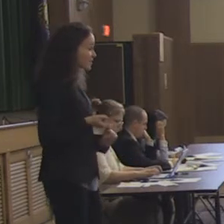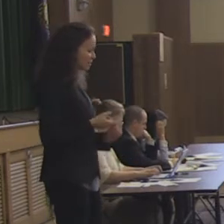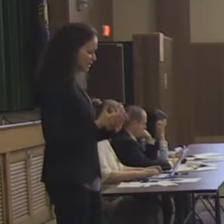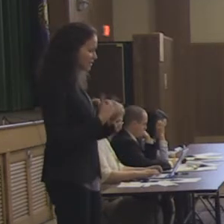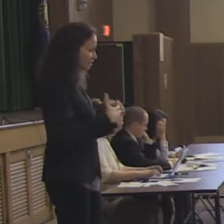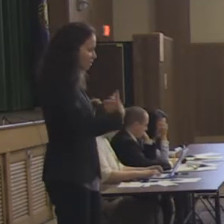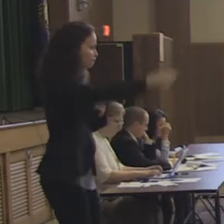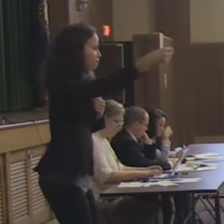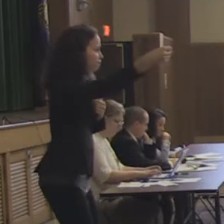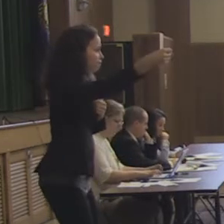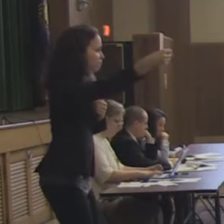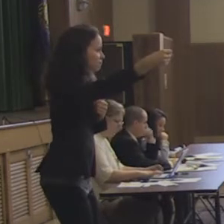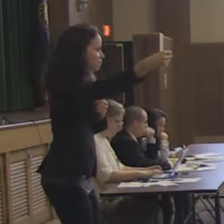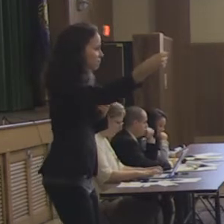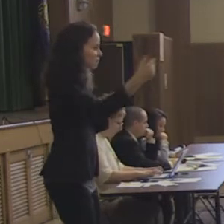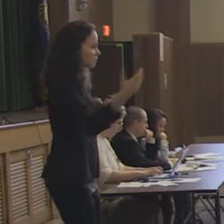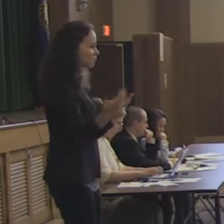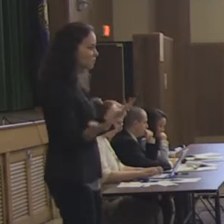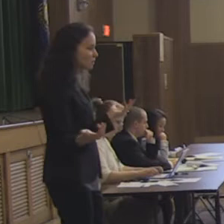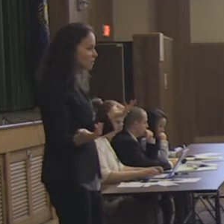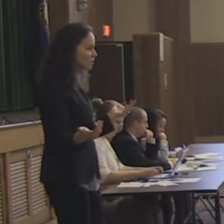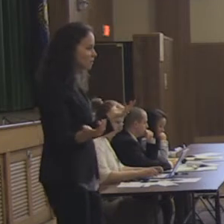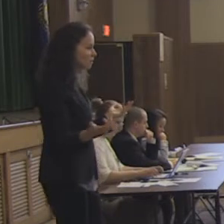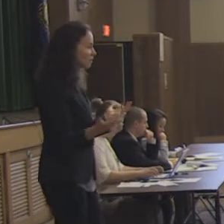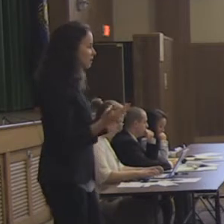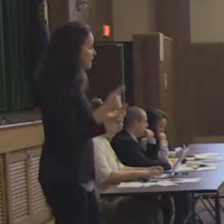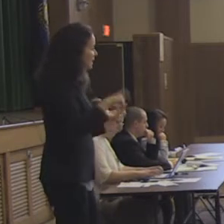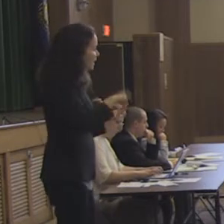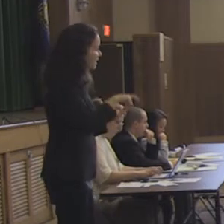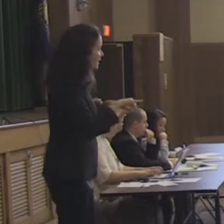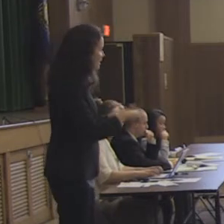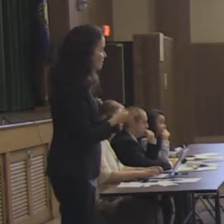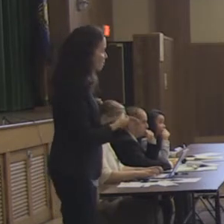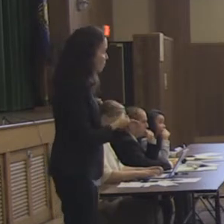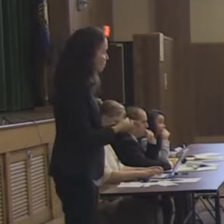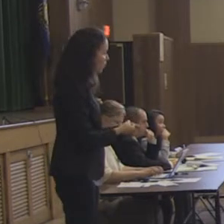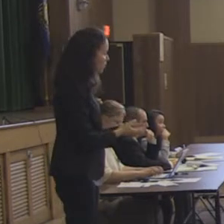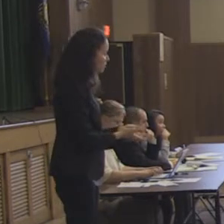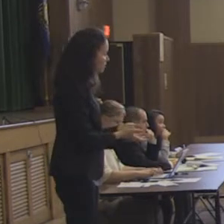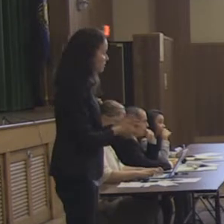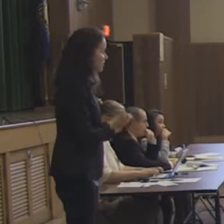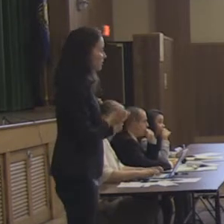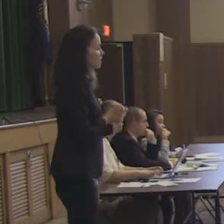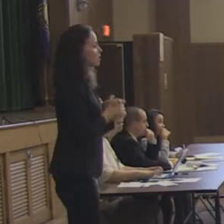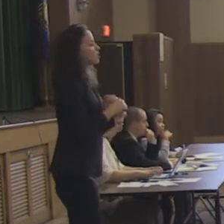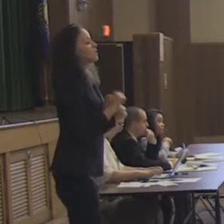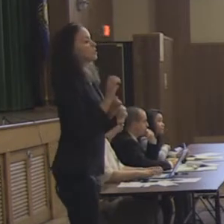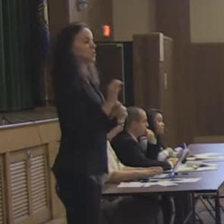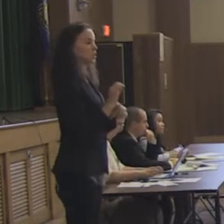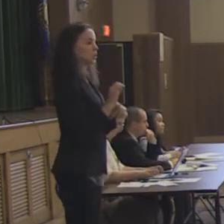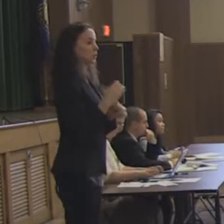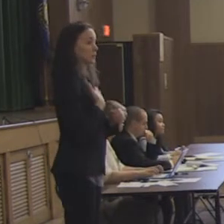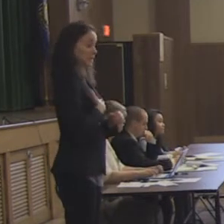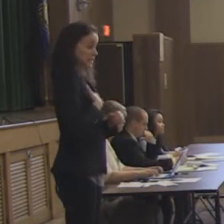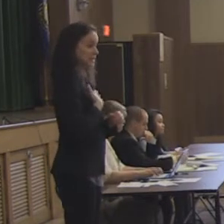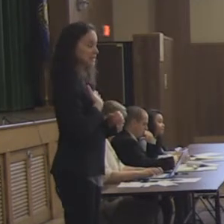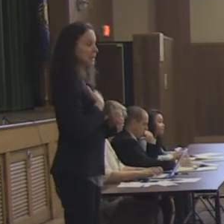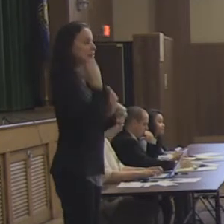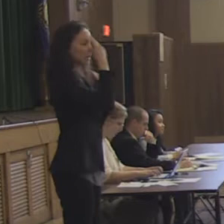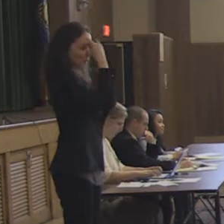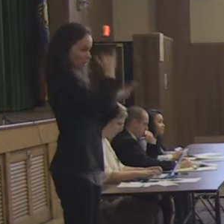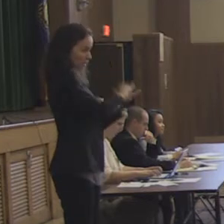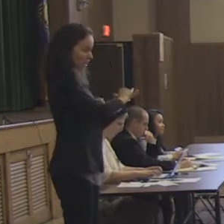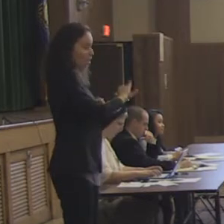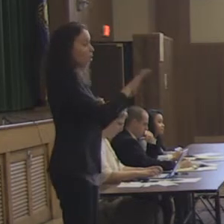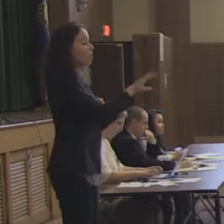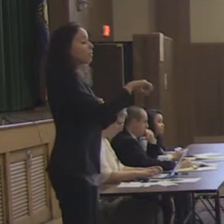Sometimes, whatever it is, they need that support. So please look at that. And the